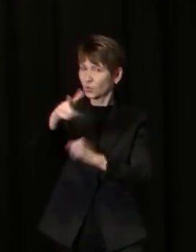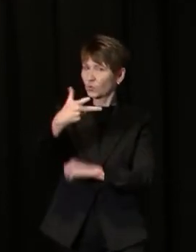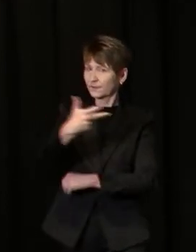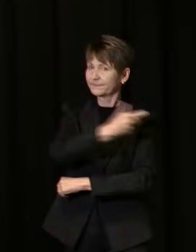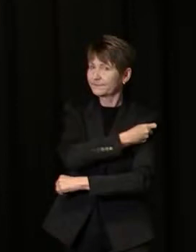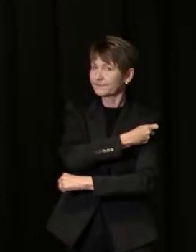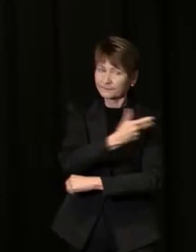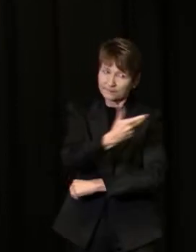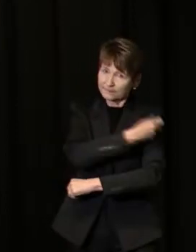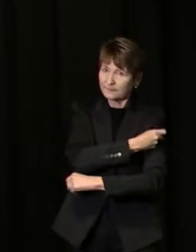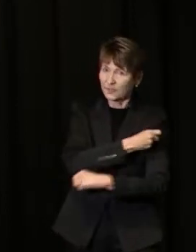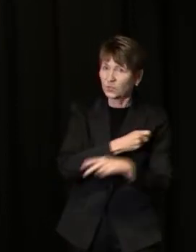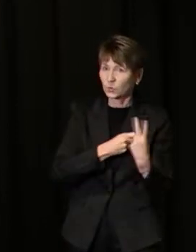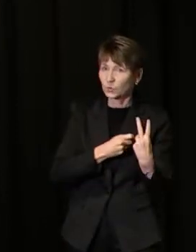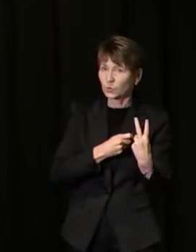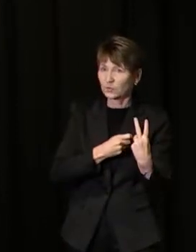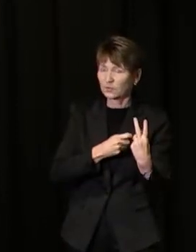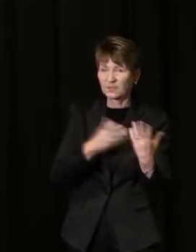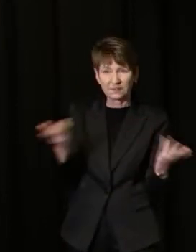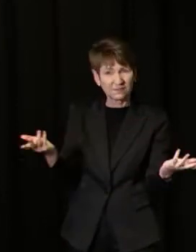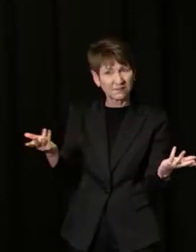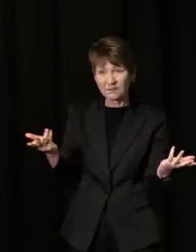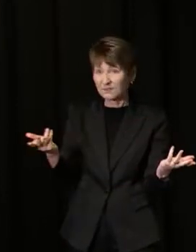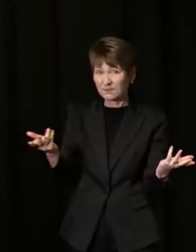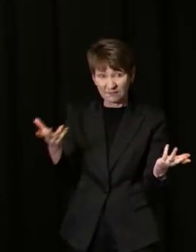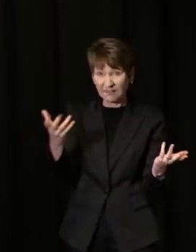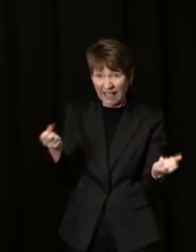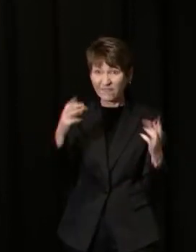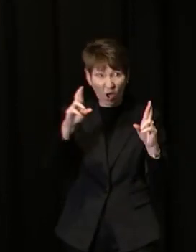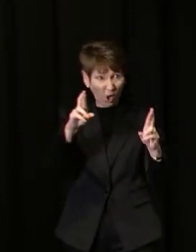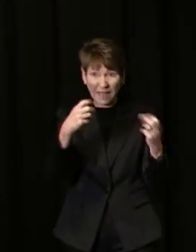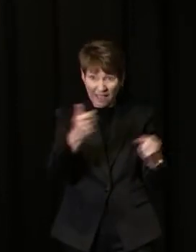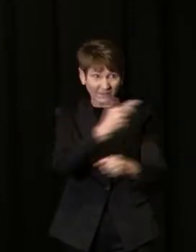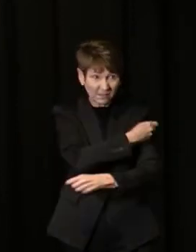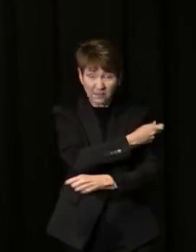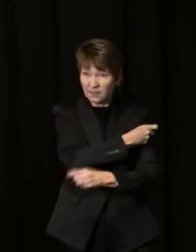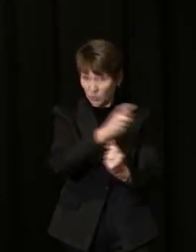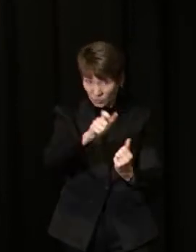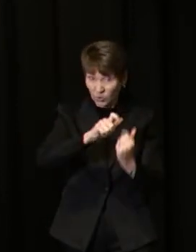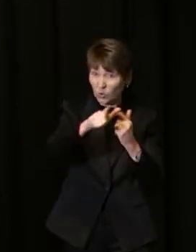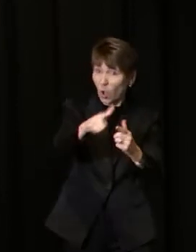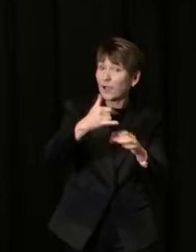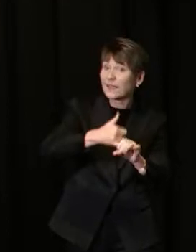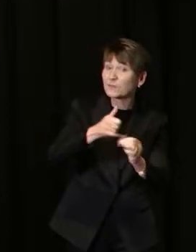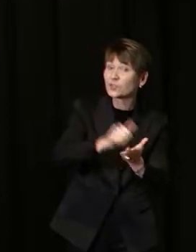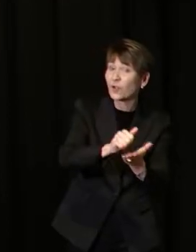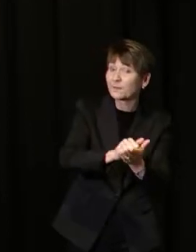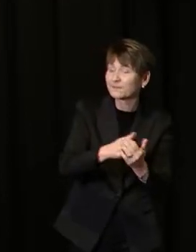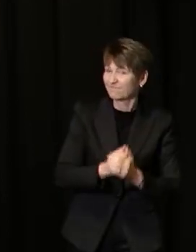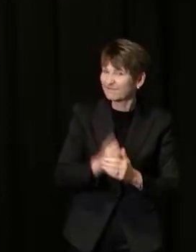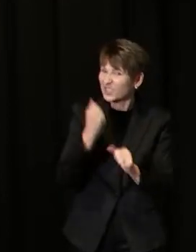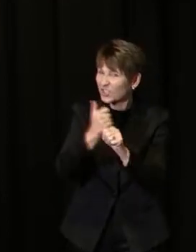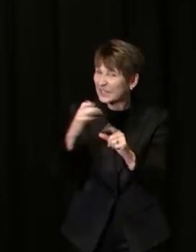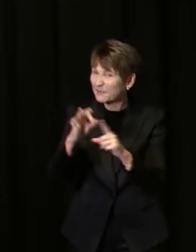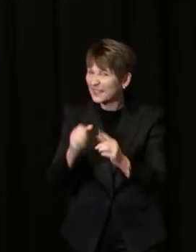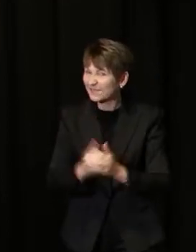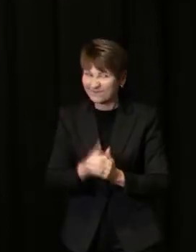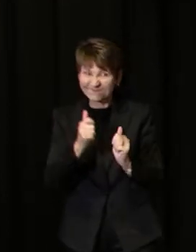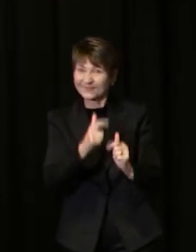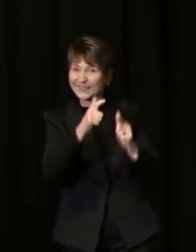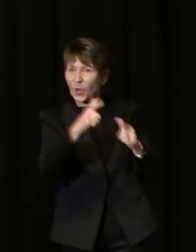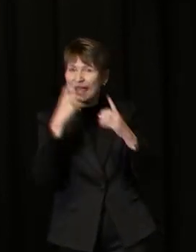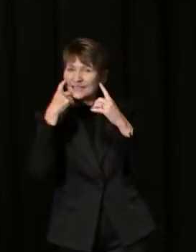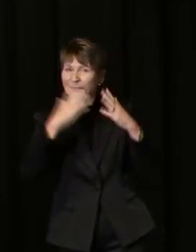avoidable admission, please go and get vaccinated. Community pharmacy, GPs, and our state hubs,